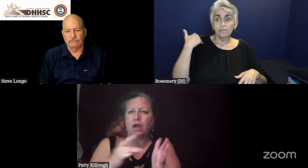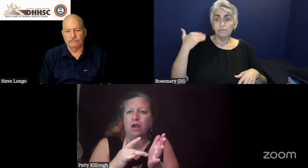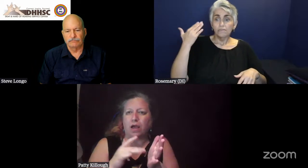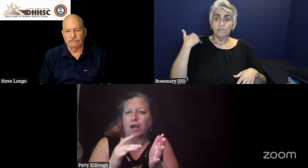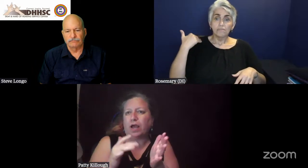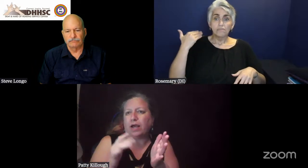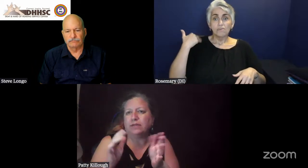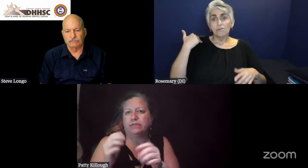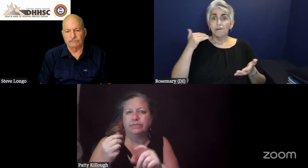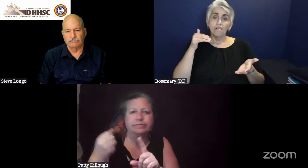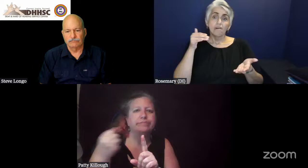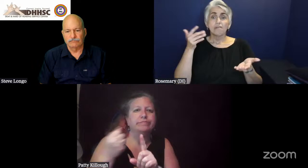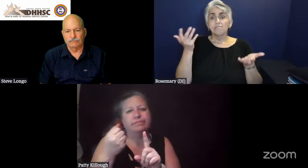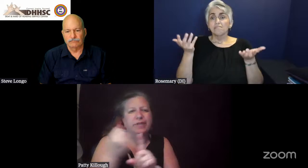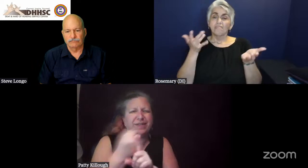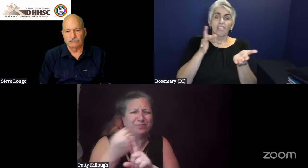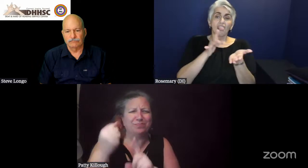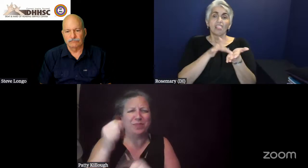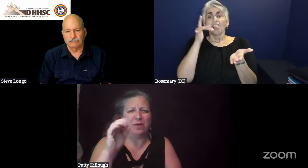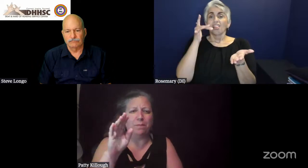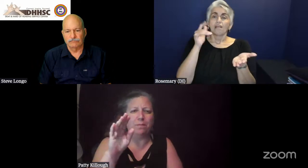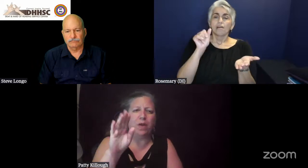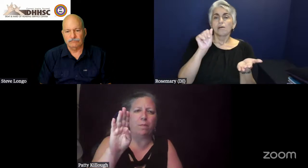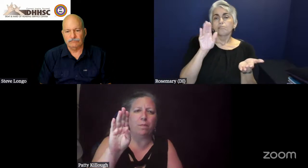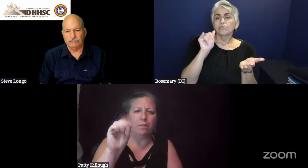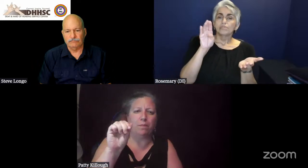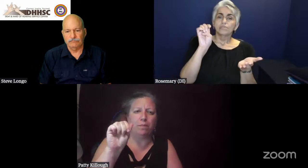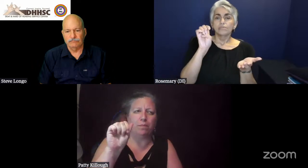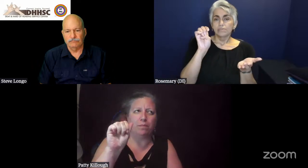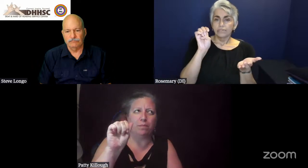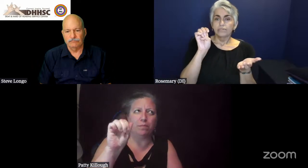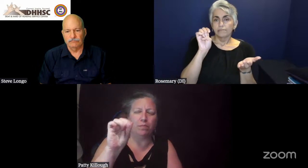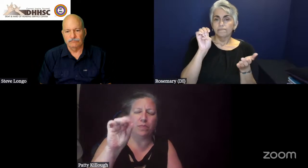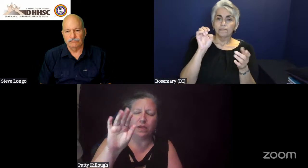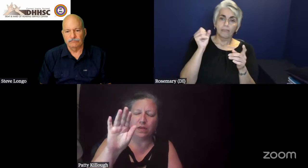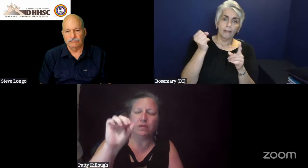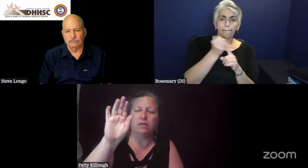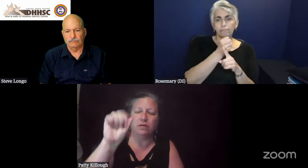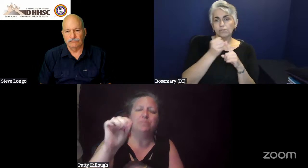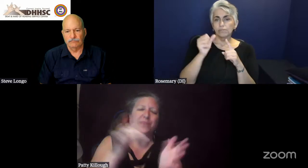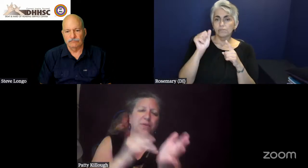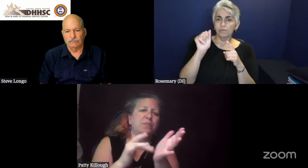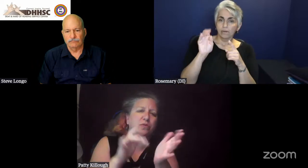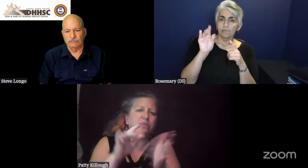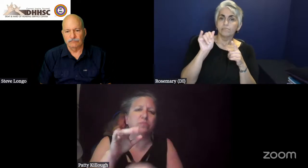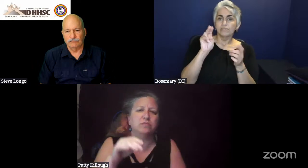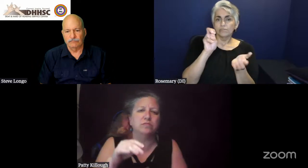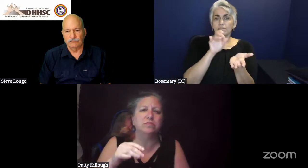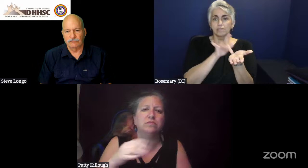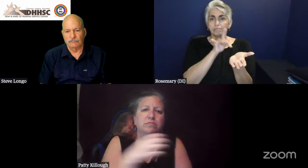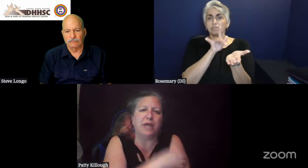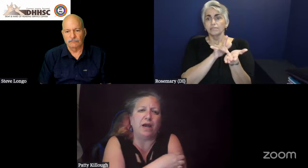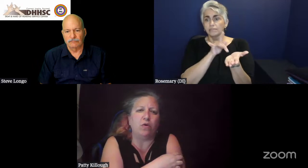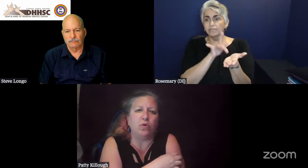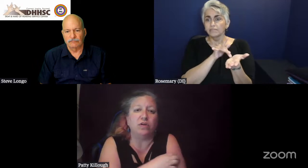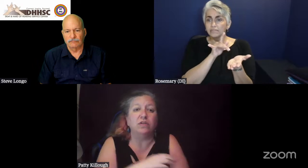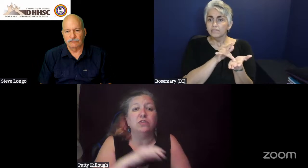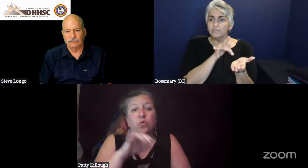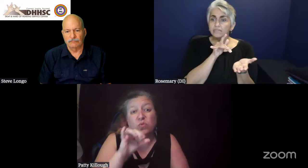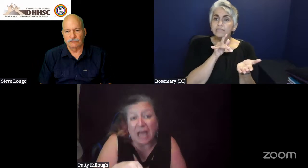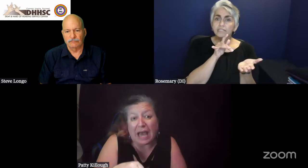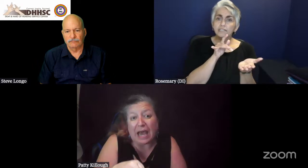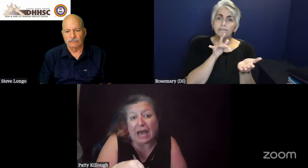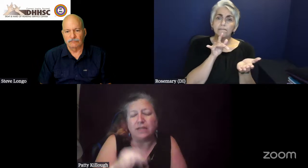they feel like the board, I don't know, has taken advantage or abused their power.